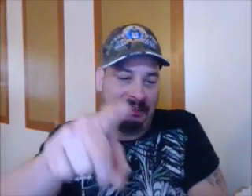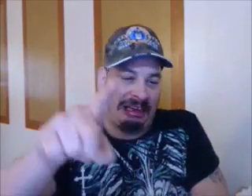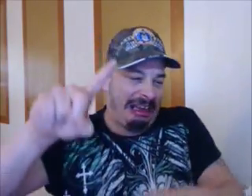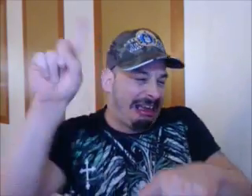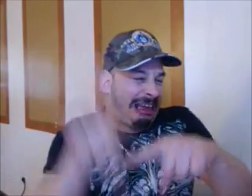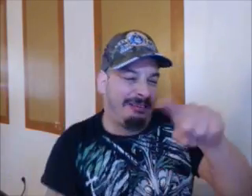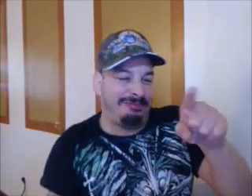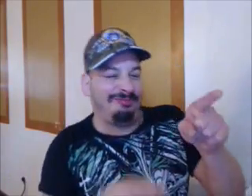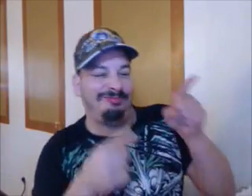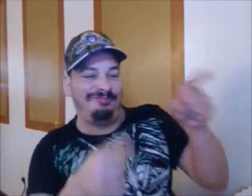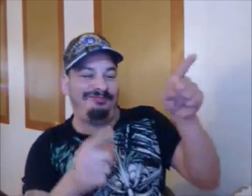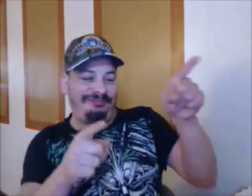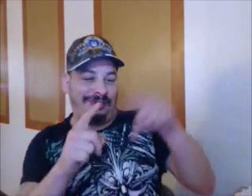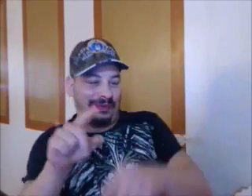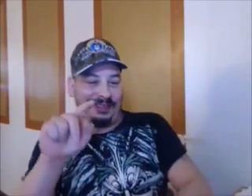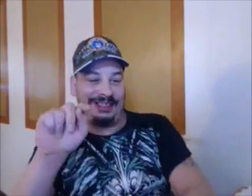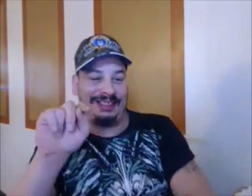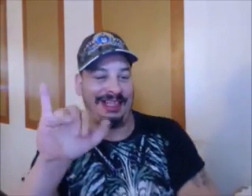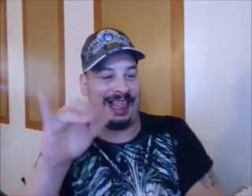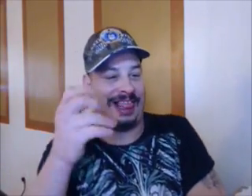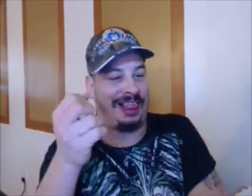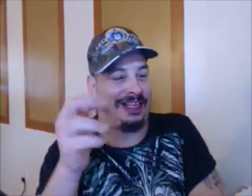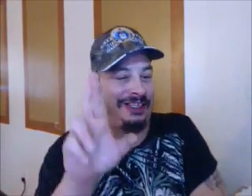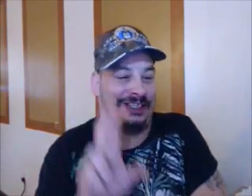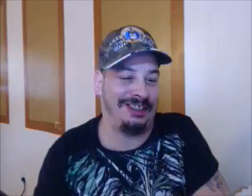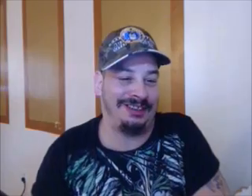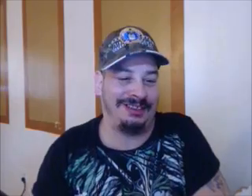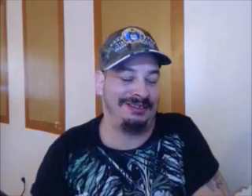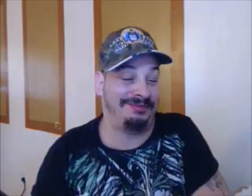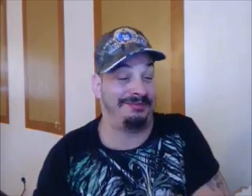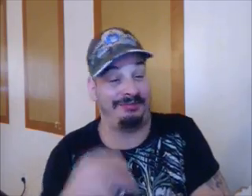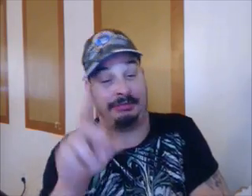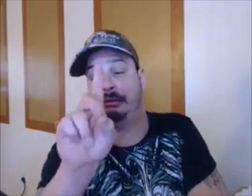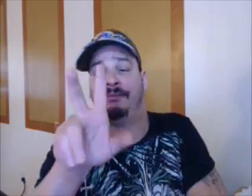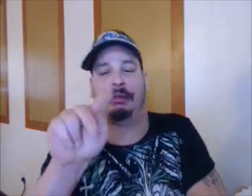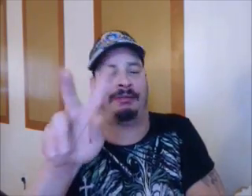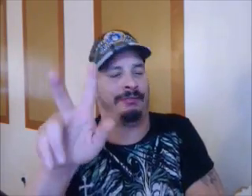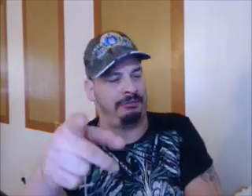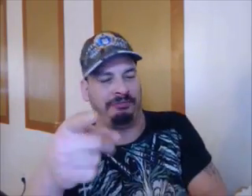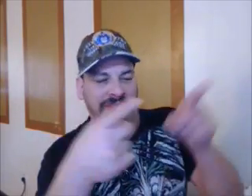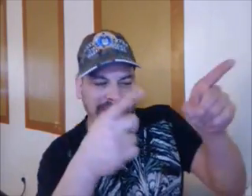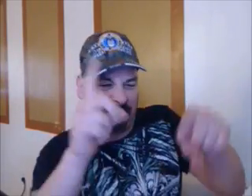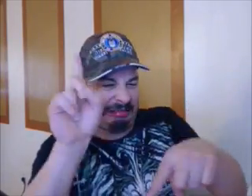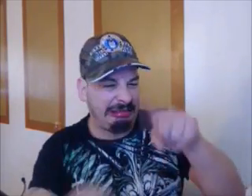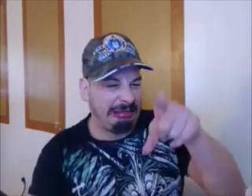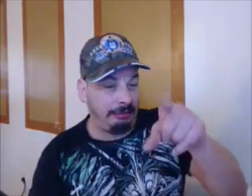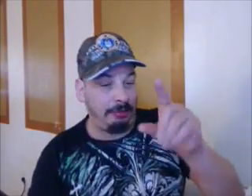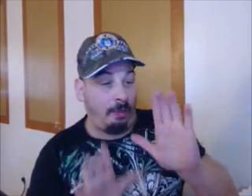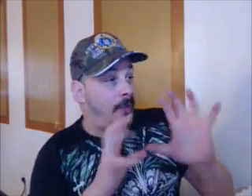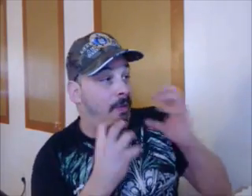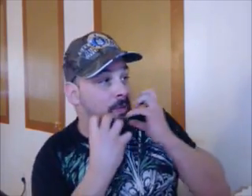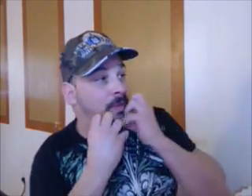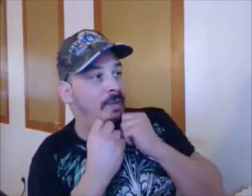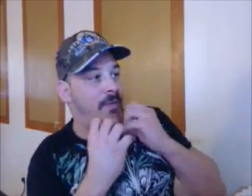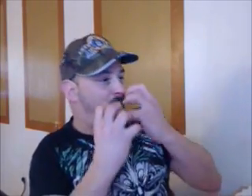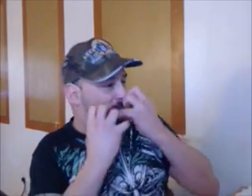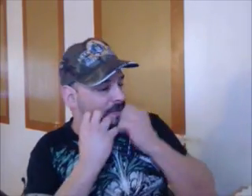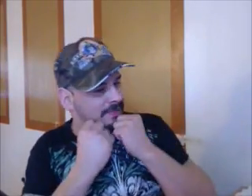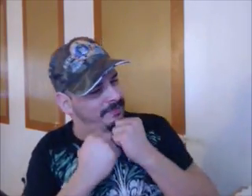another field, that the accused, for instance, has property in Italy, that the state machinery,